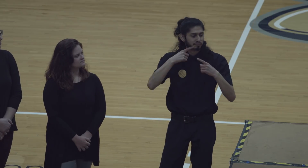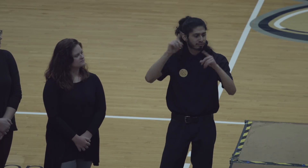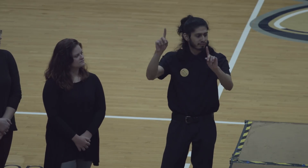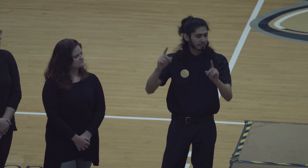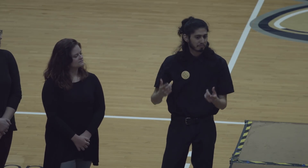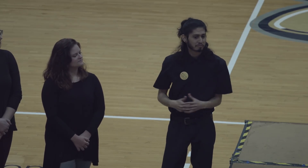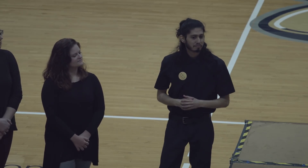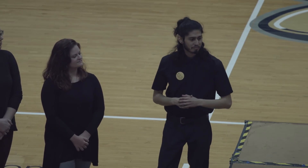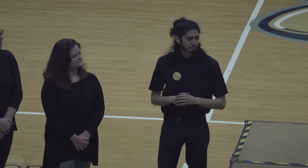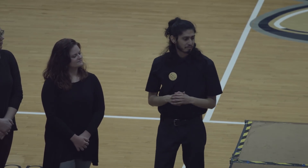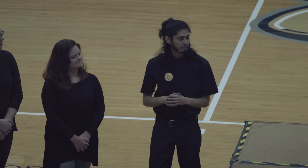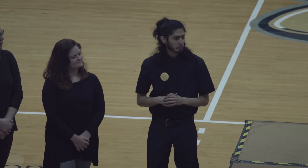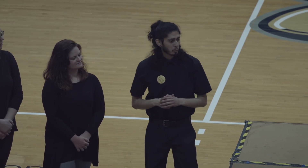in the movement as well.